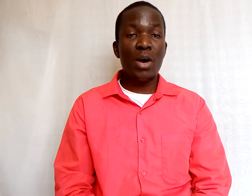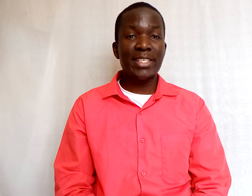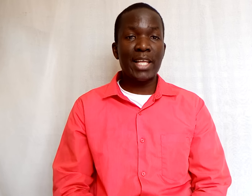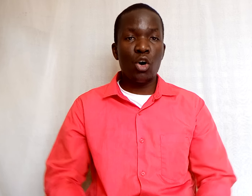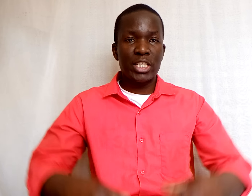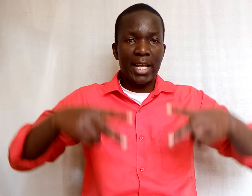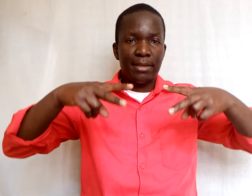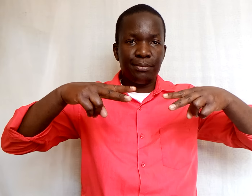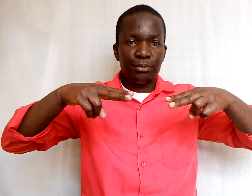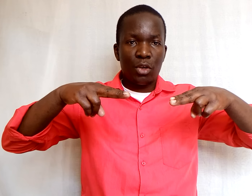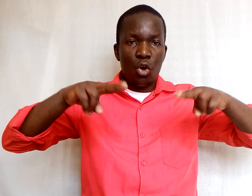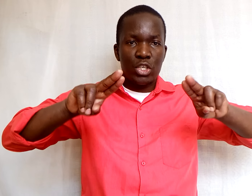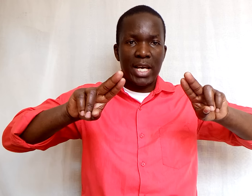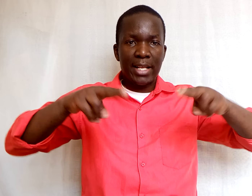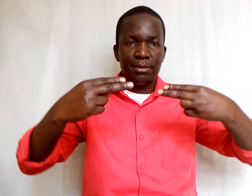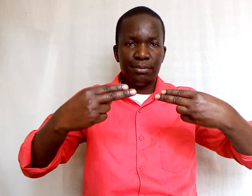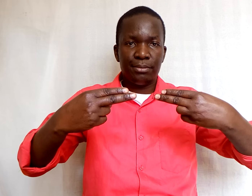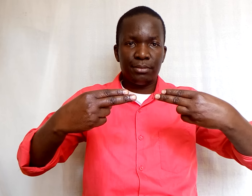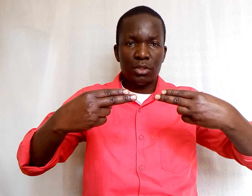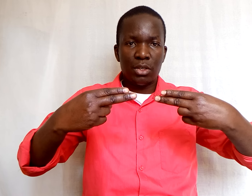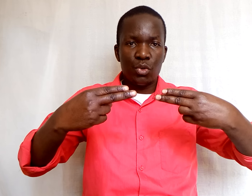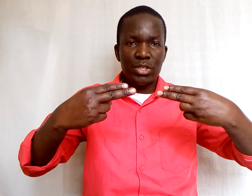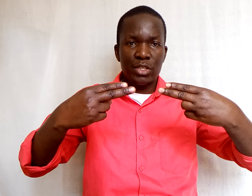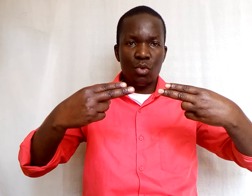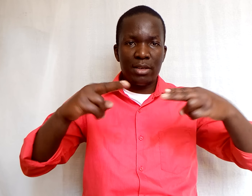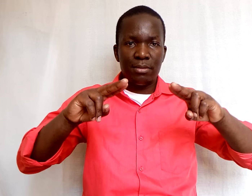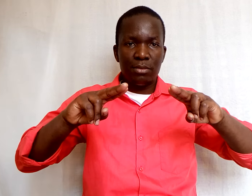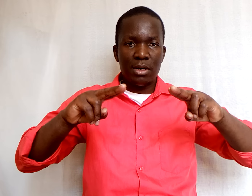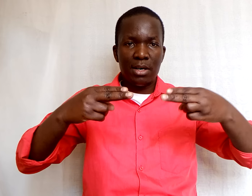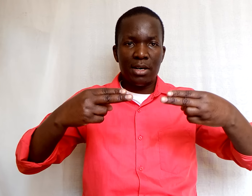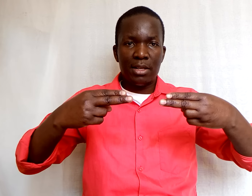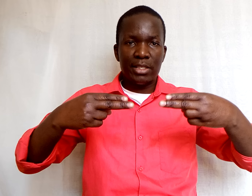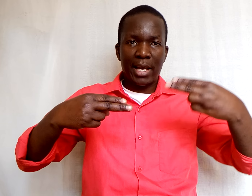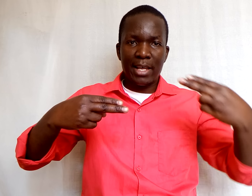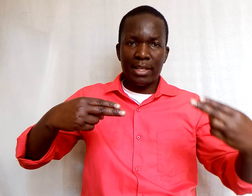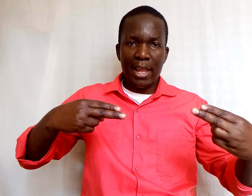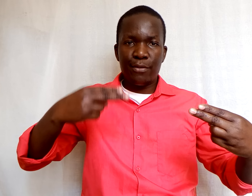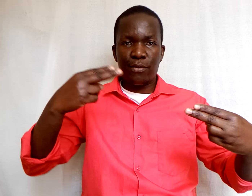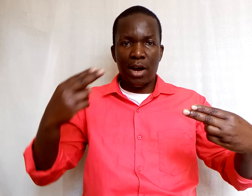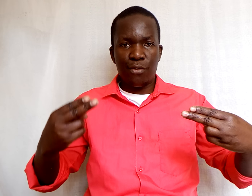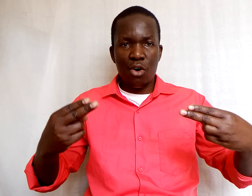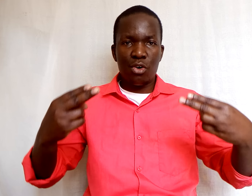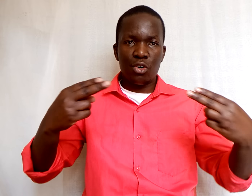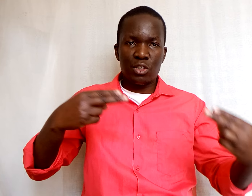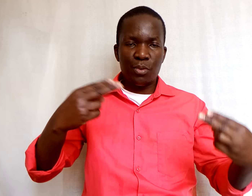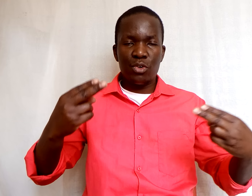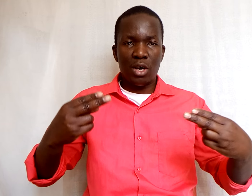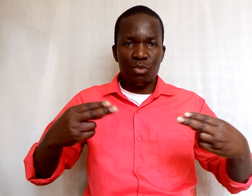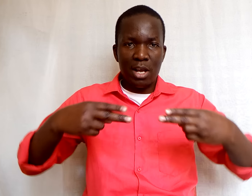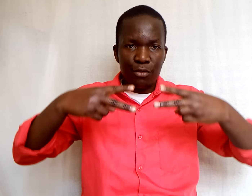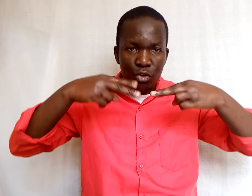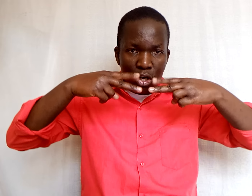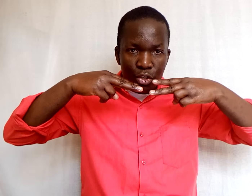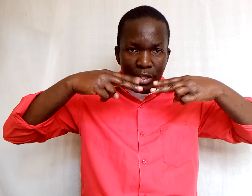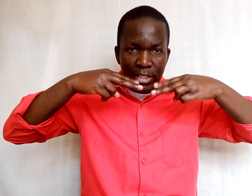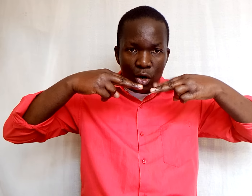is the hotel. Hotel, use this one. This is either a knife, a fork, or a spoon, and what have you. So this is the